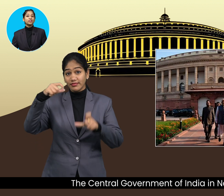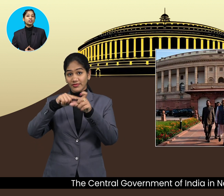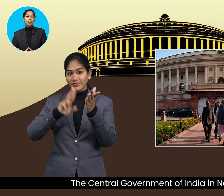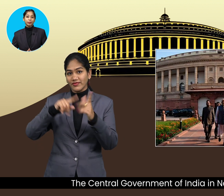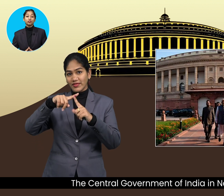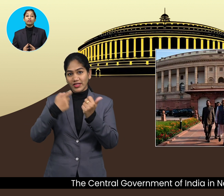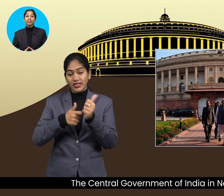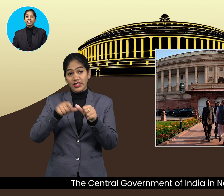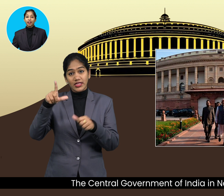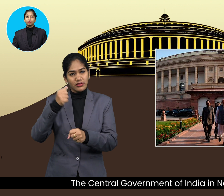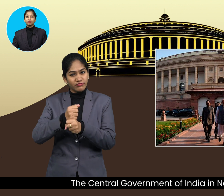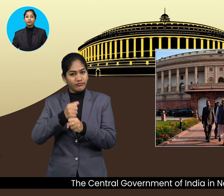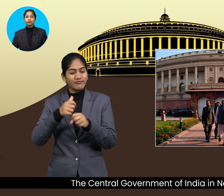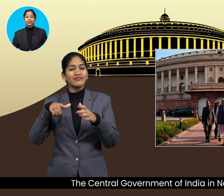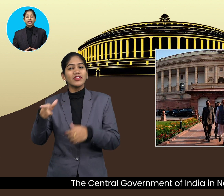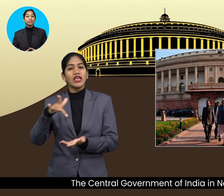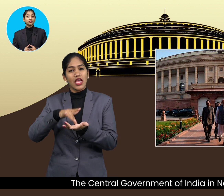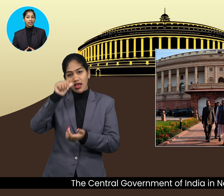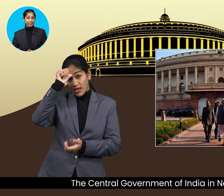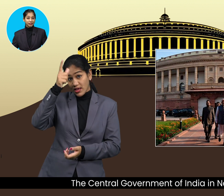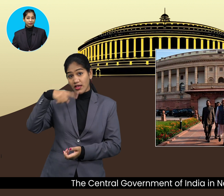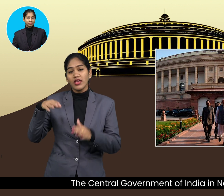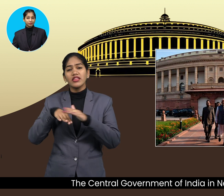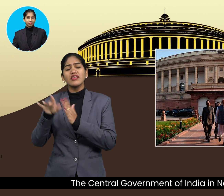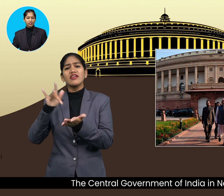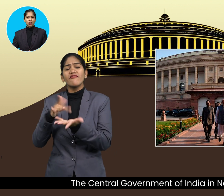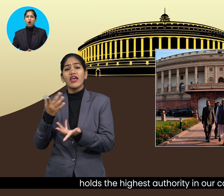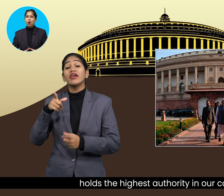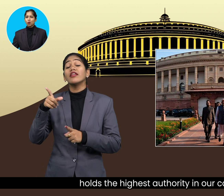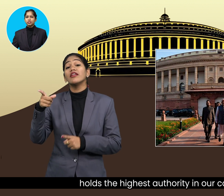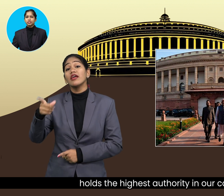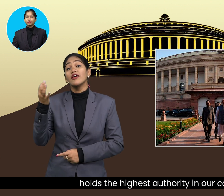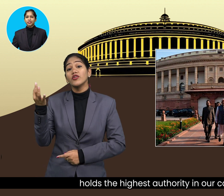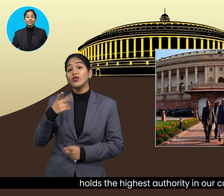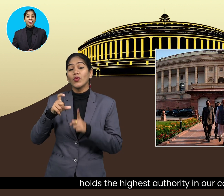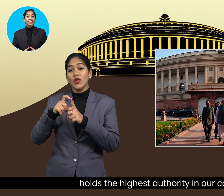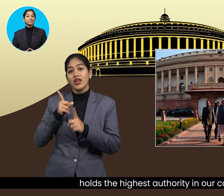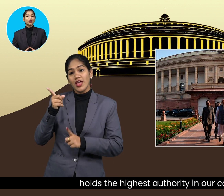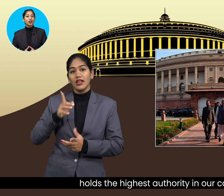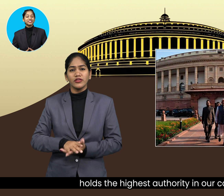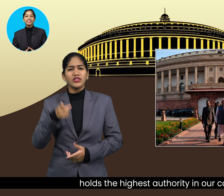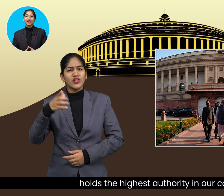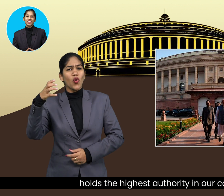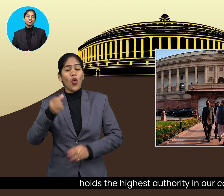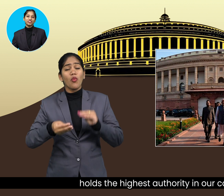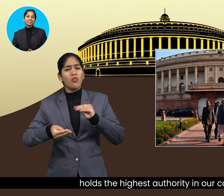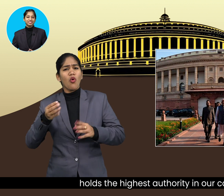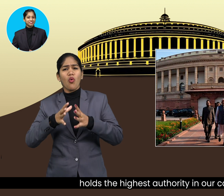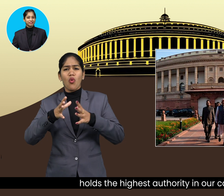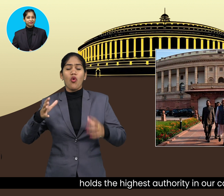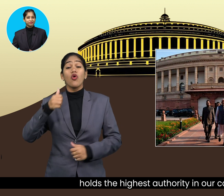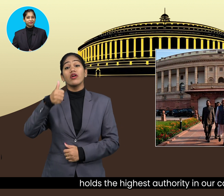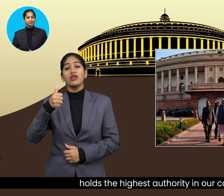The central government of India in New Delhi holds the highest authority in our country.